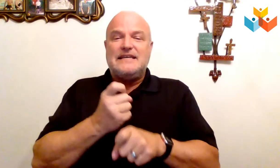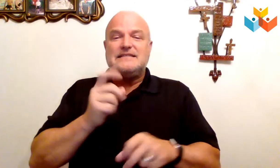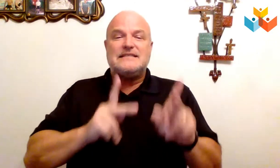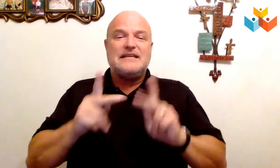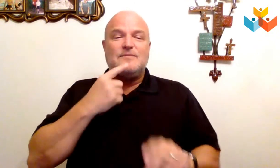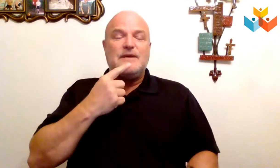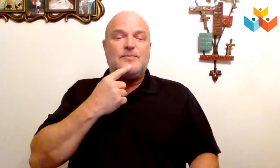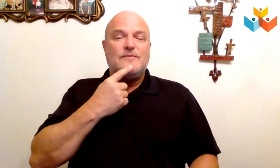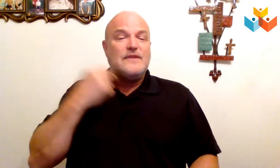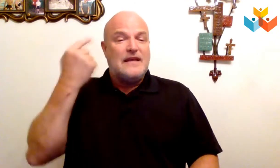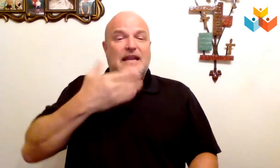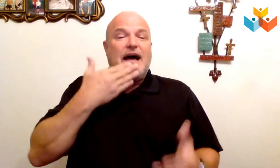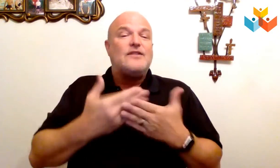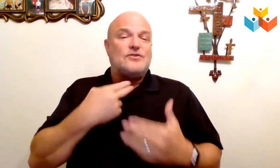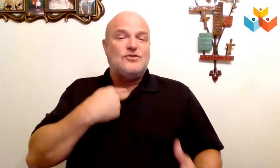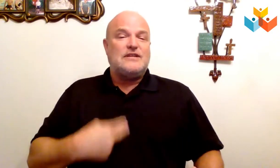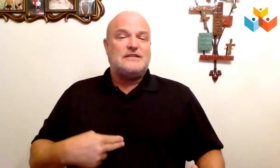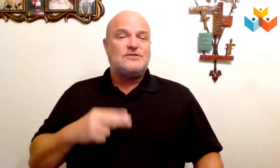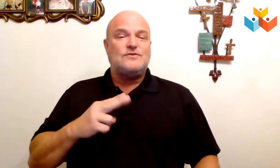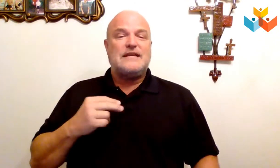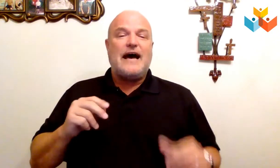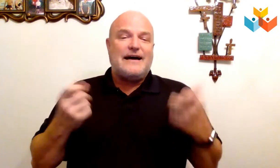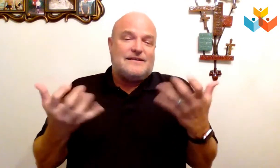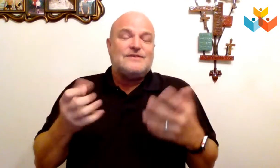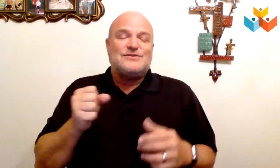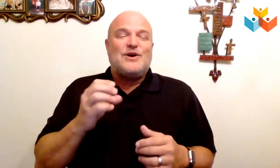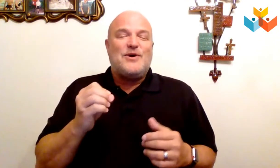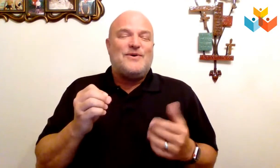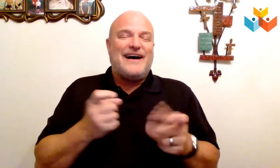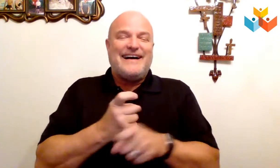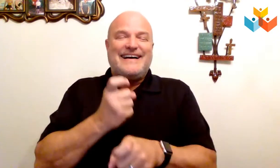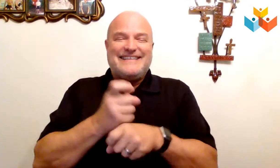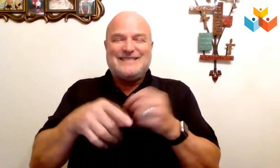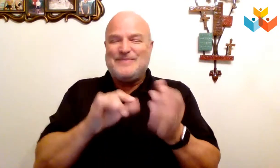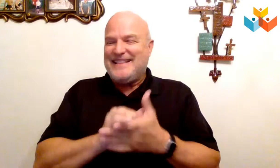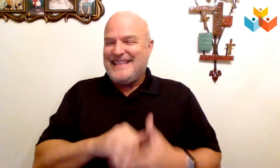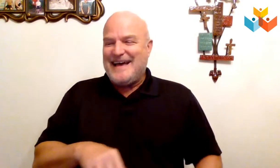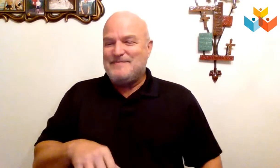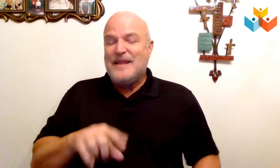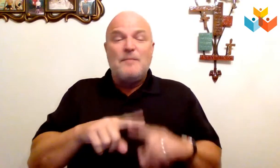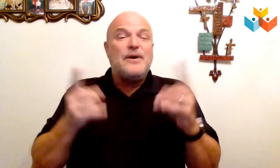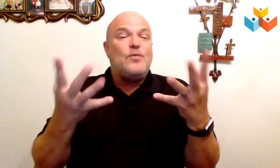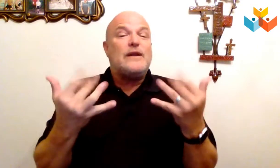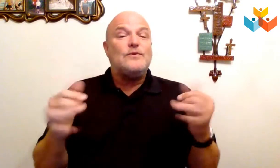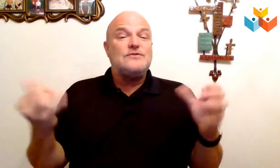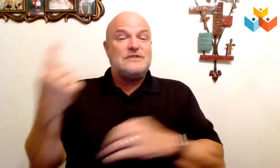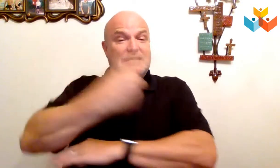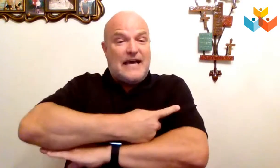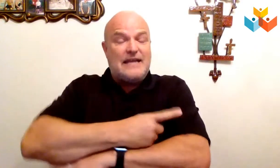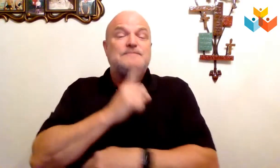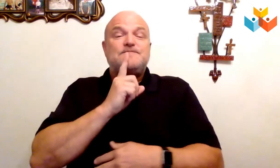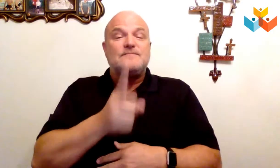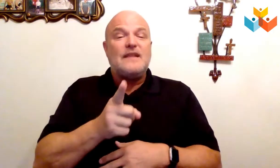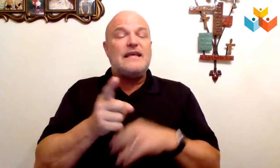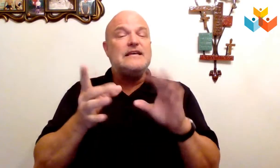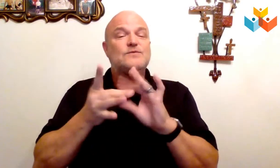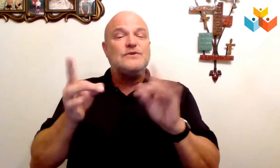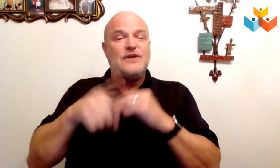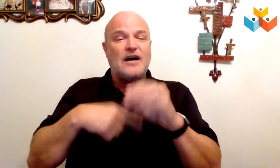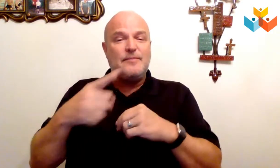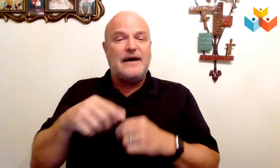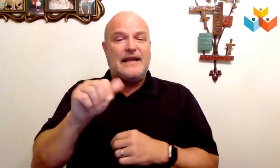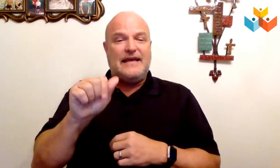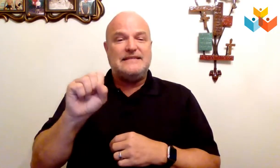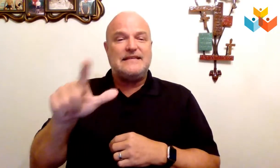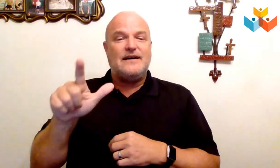too. And then I tease and tell people, and I look good in a suit and tie. So I tease about that. But what I want to do